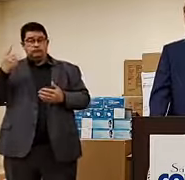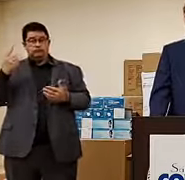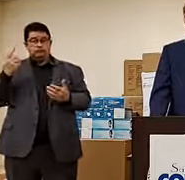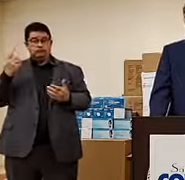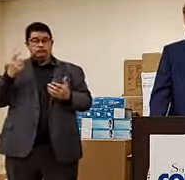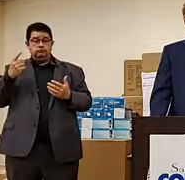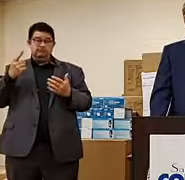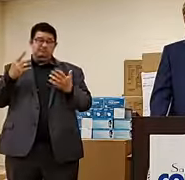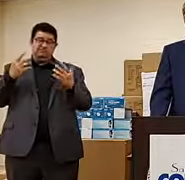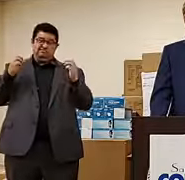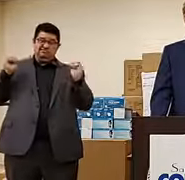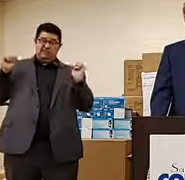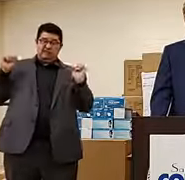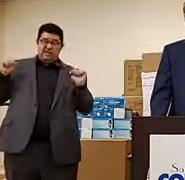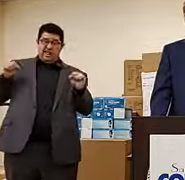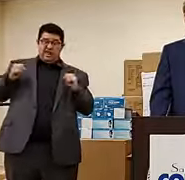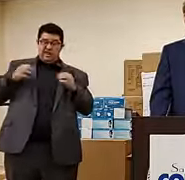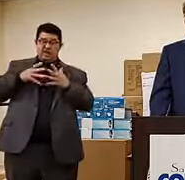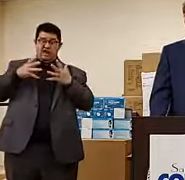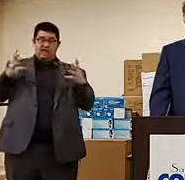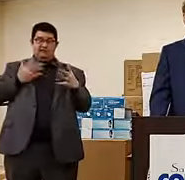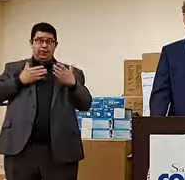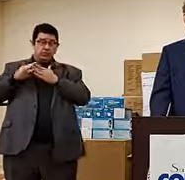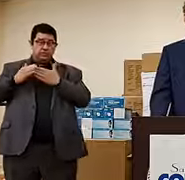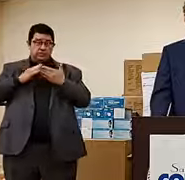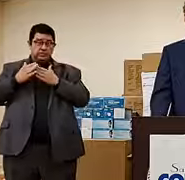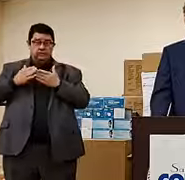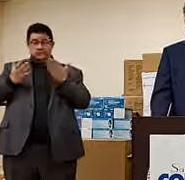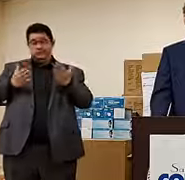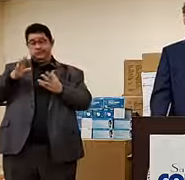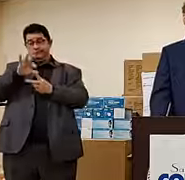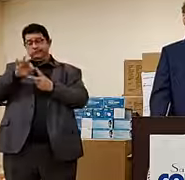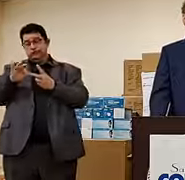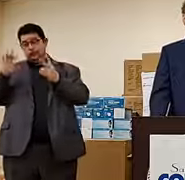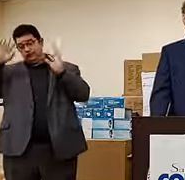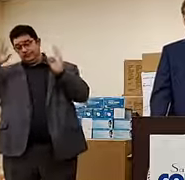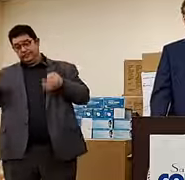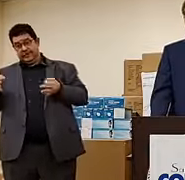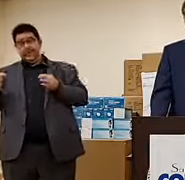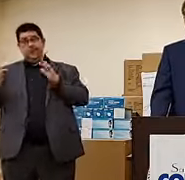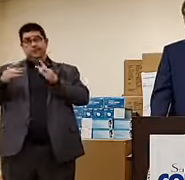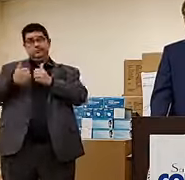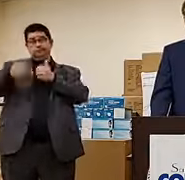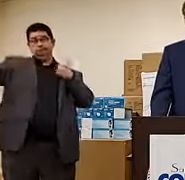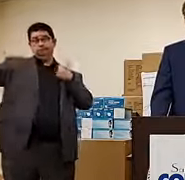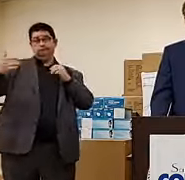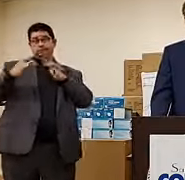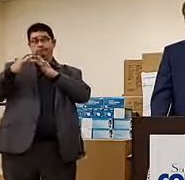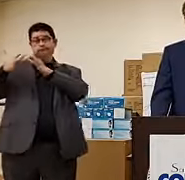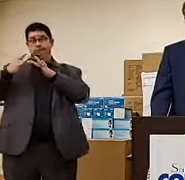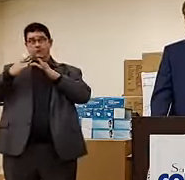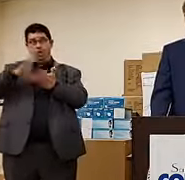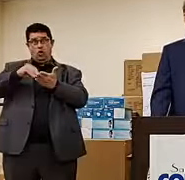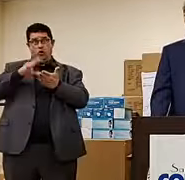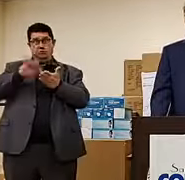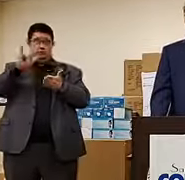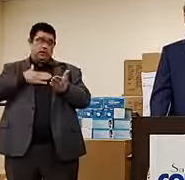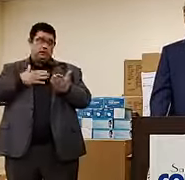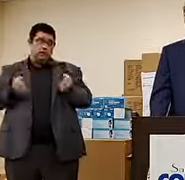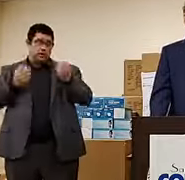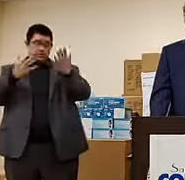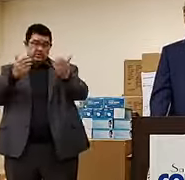very likely have a lot of our community participating in virtual classrooms this fall, and that's my recommendation to anyone who's trying to make a